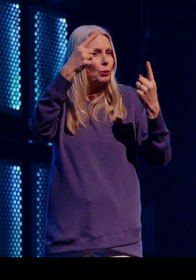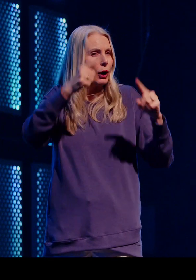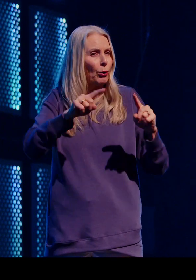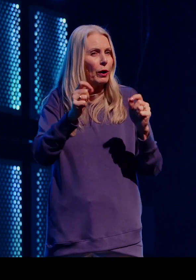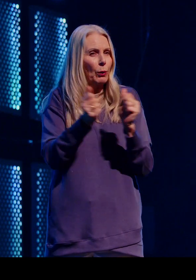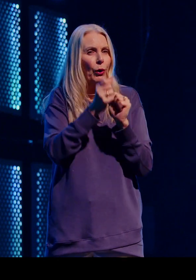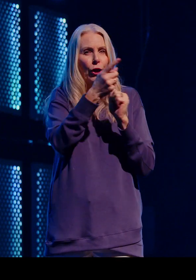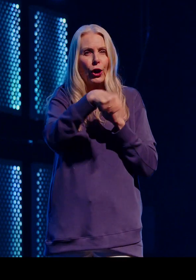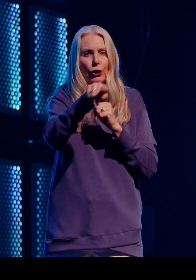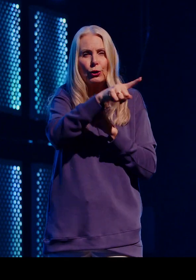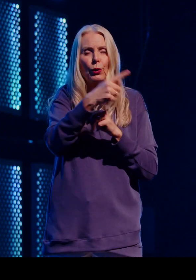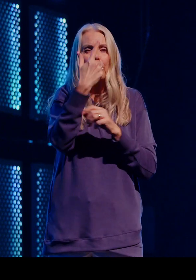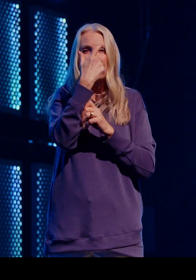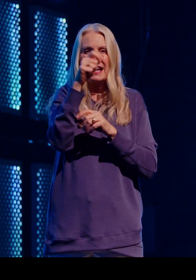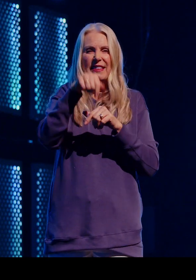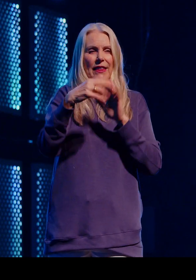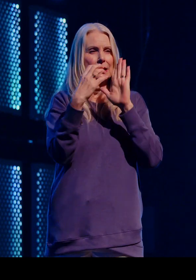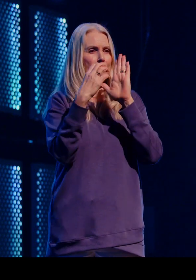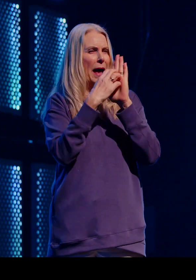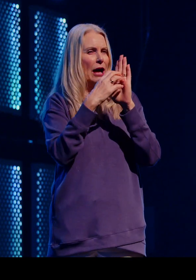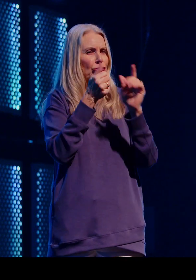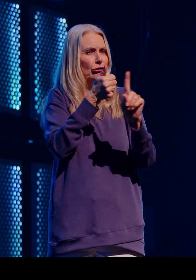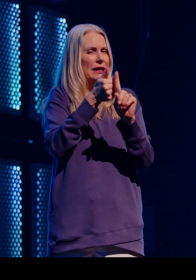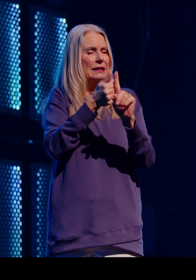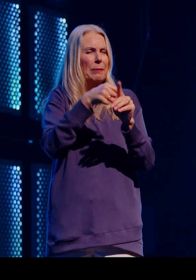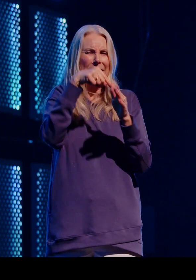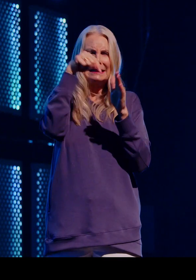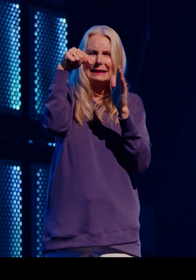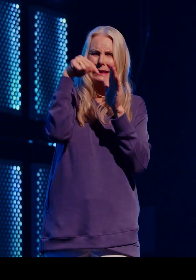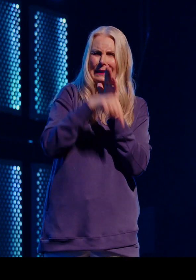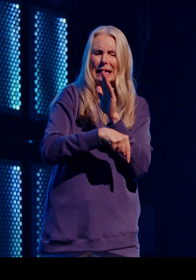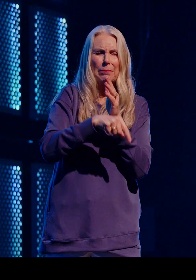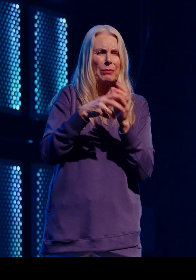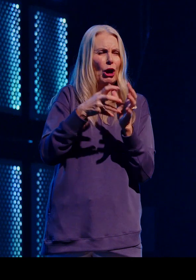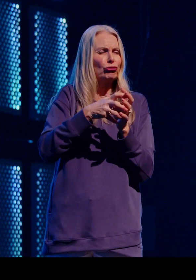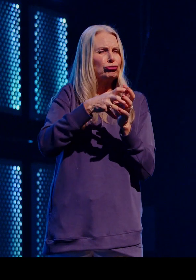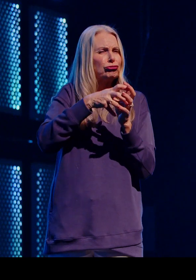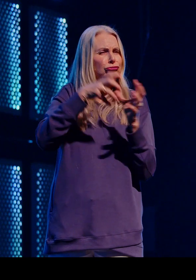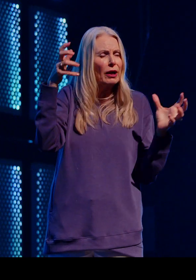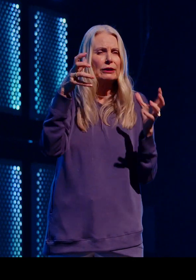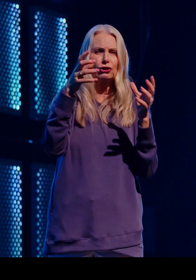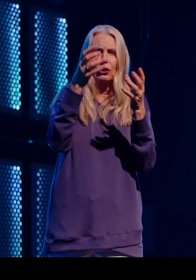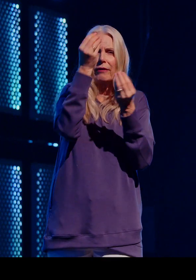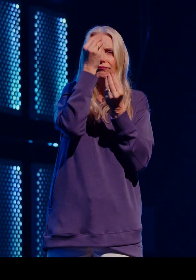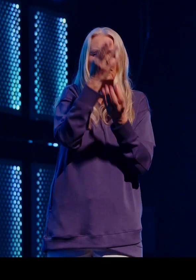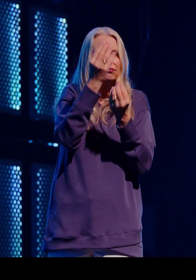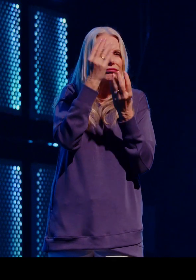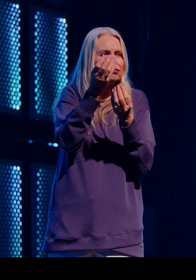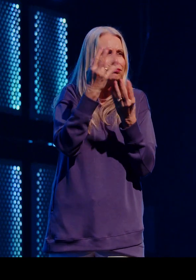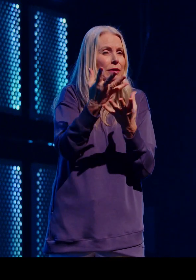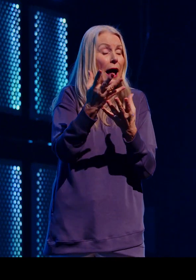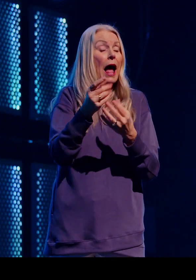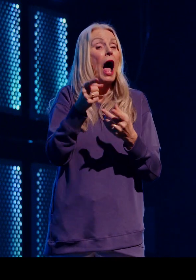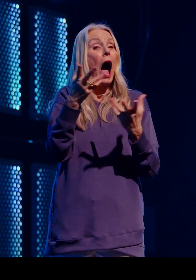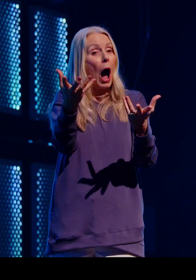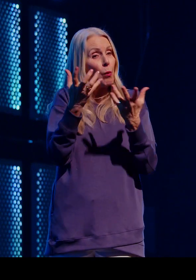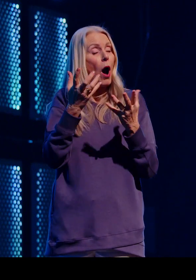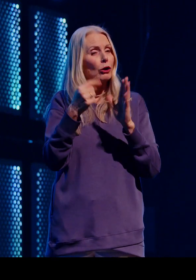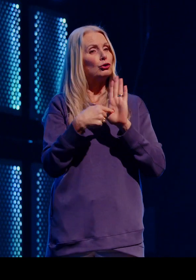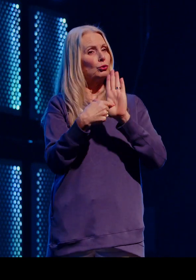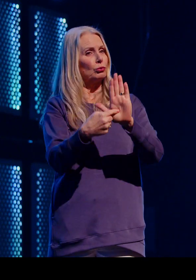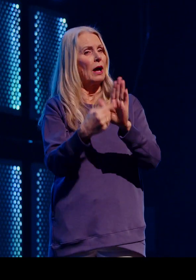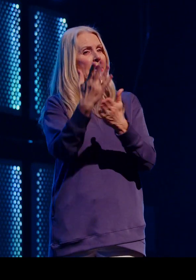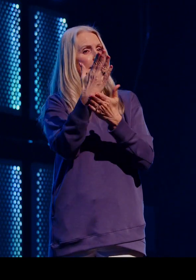just so deep and rich, because it is. And as we come back from hands, we want to try to illustrate this passage with some of the things we learned. So I'm going to point